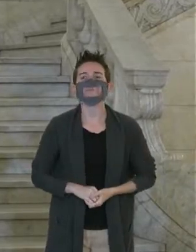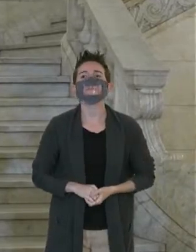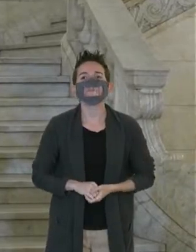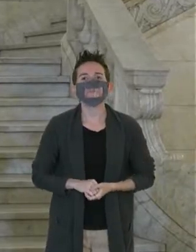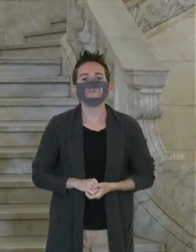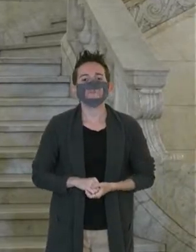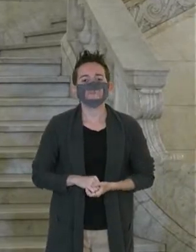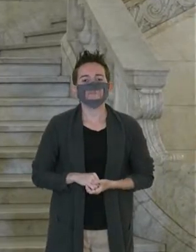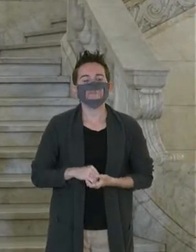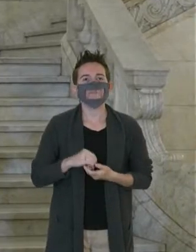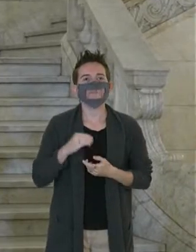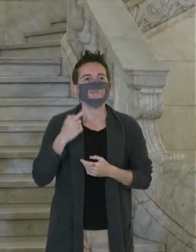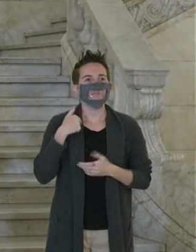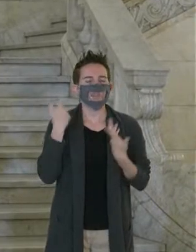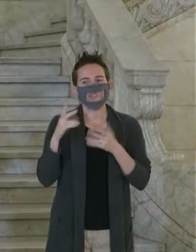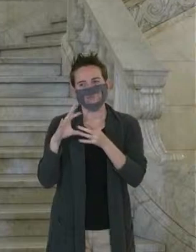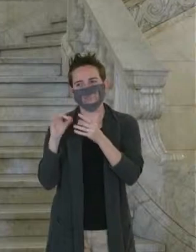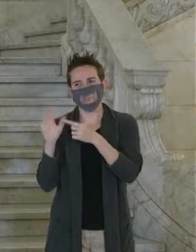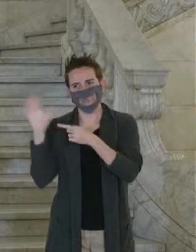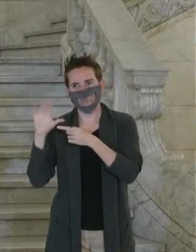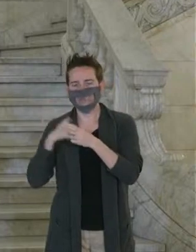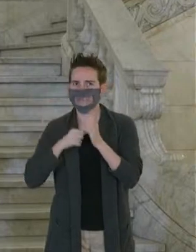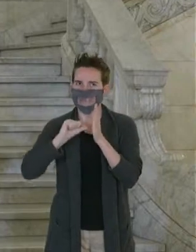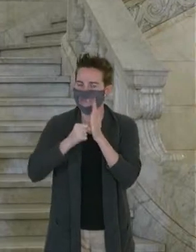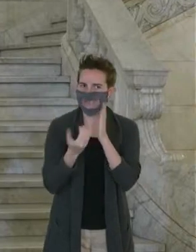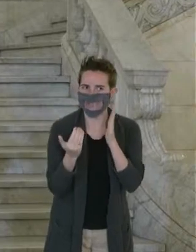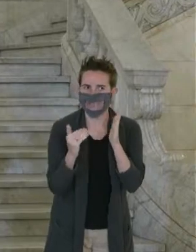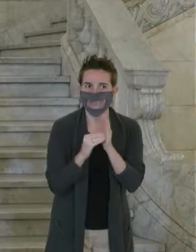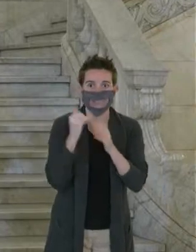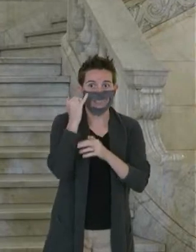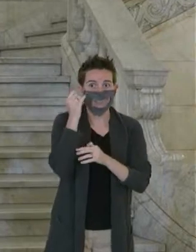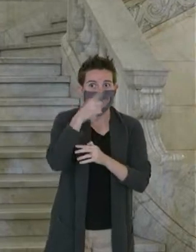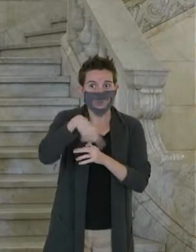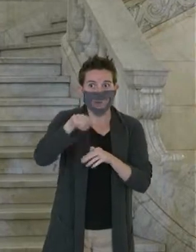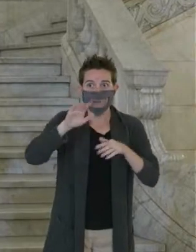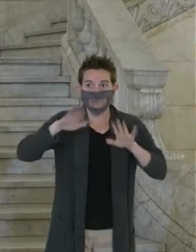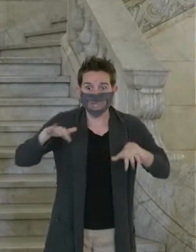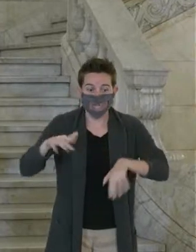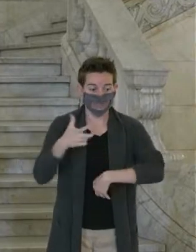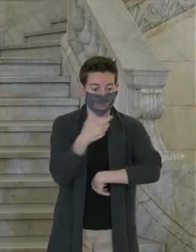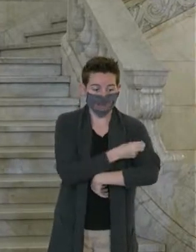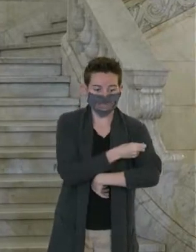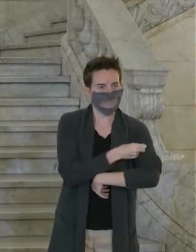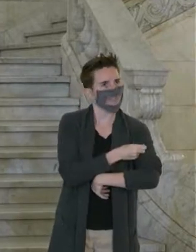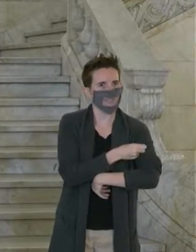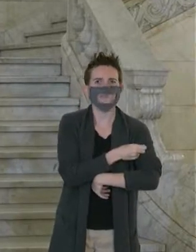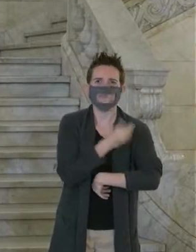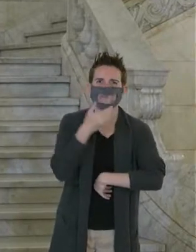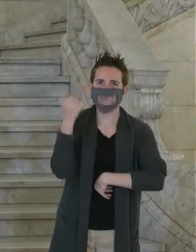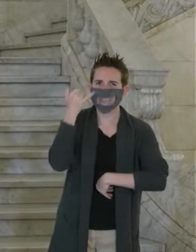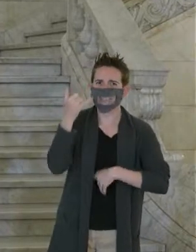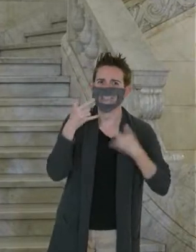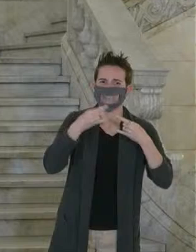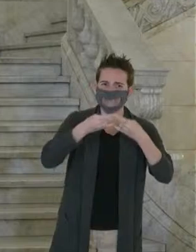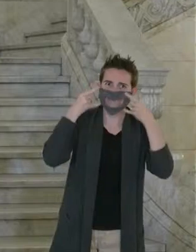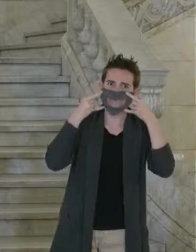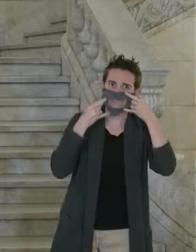While the point's been made, I want to stress it again. If you have not been vaccinated, you should continue wearing a mask.